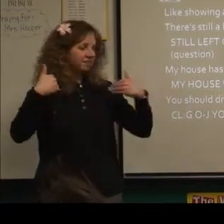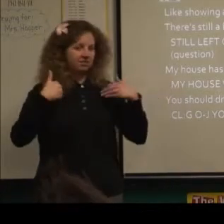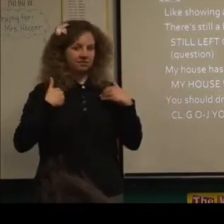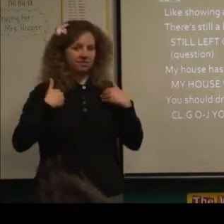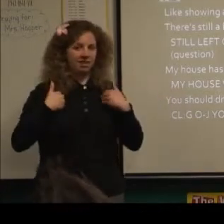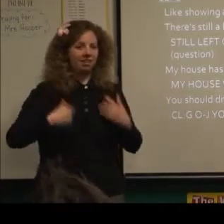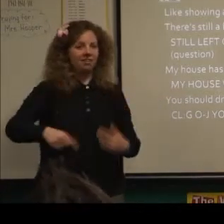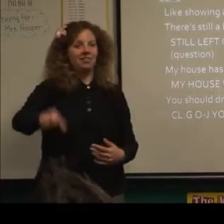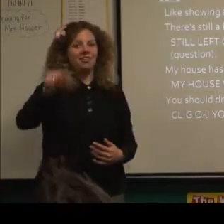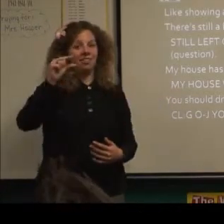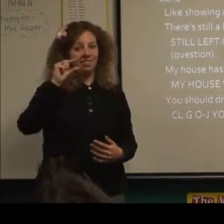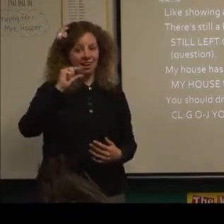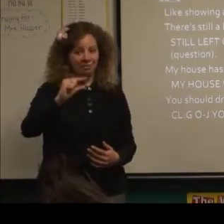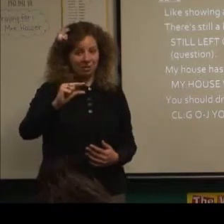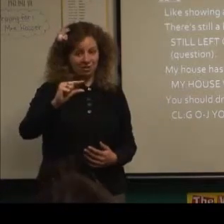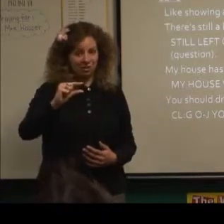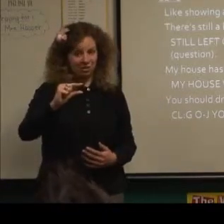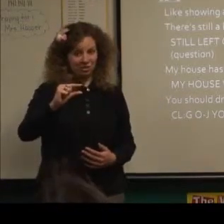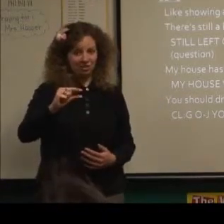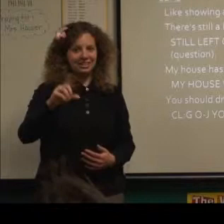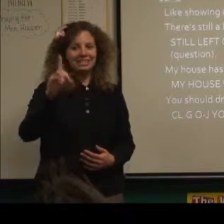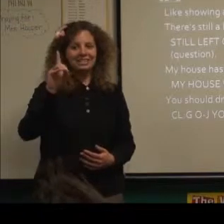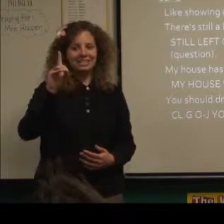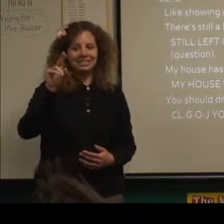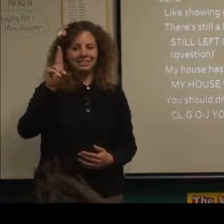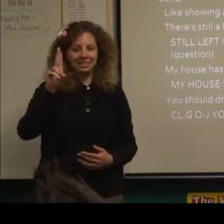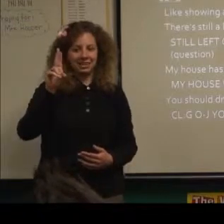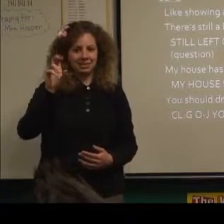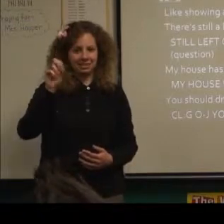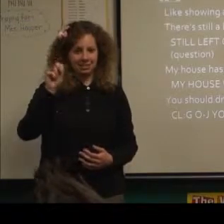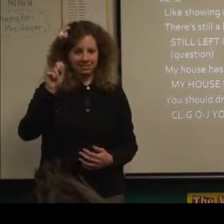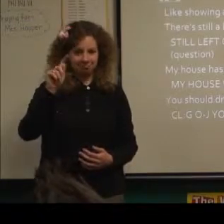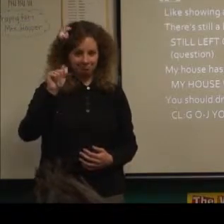have that much dust.